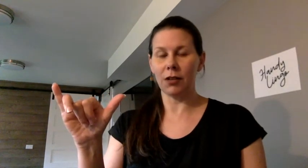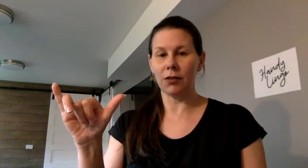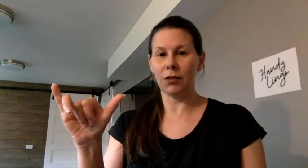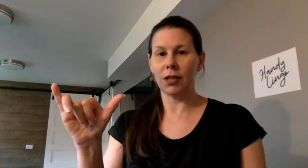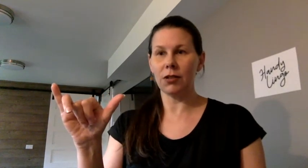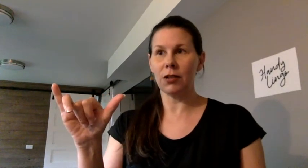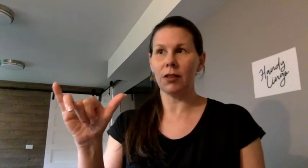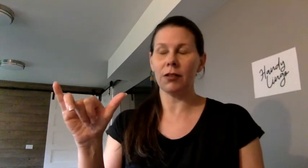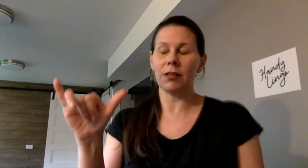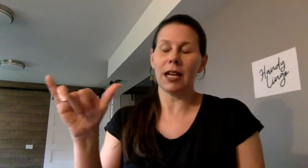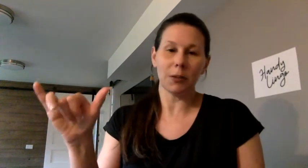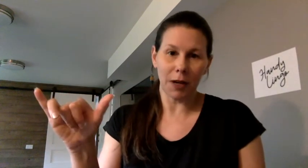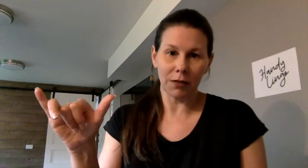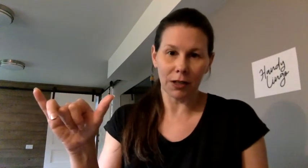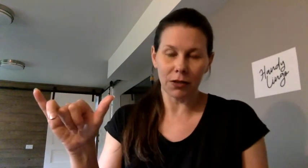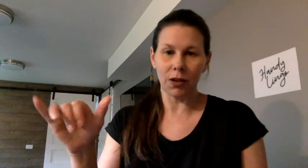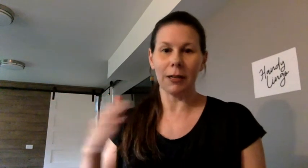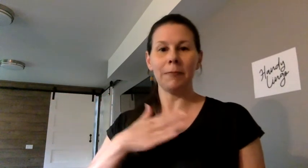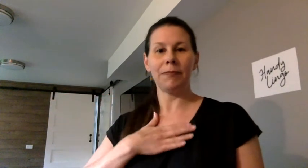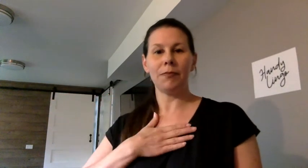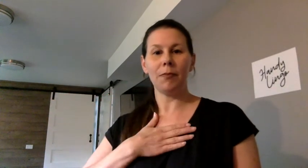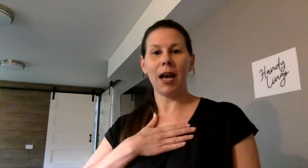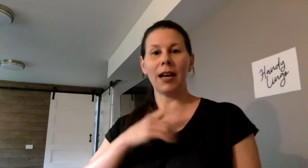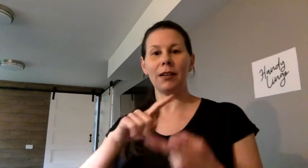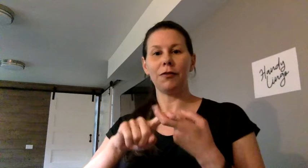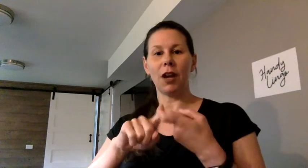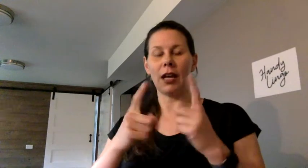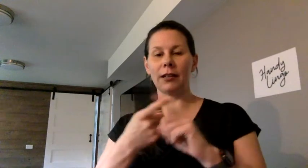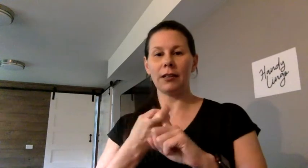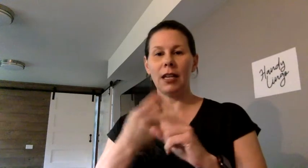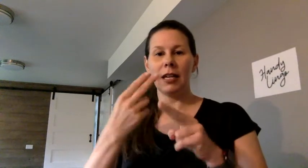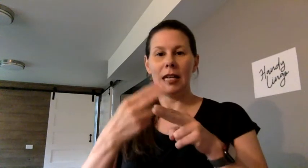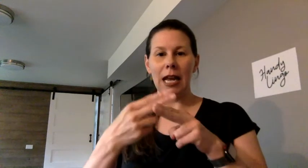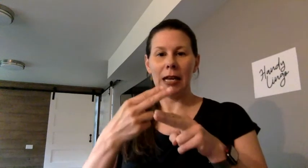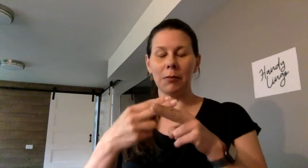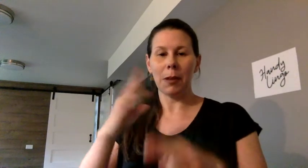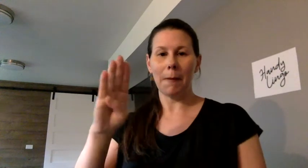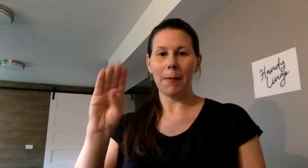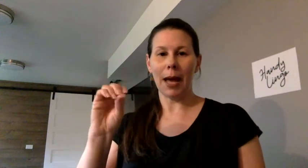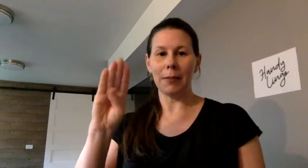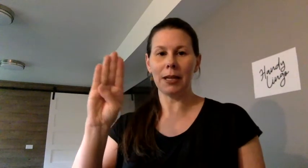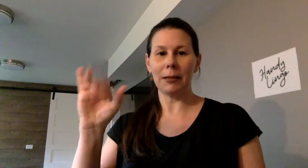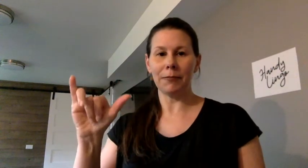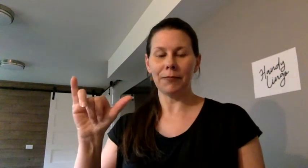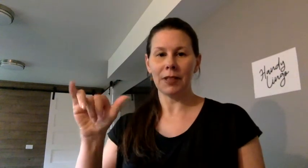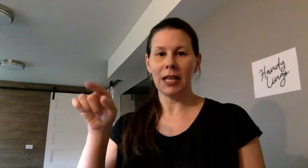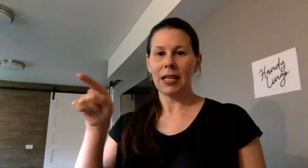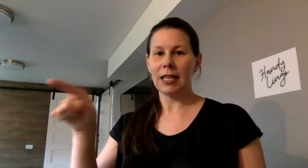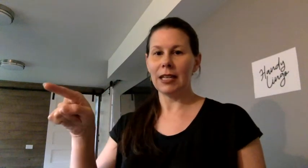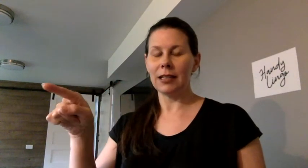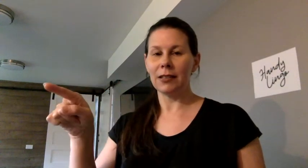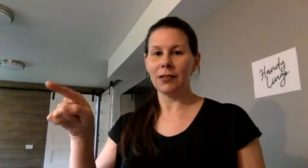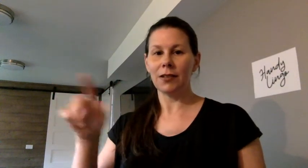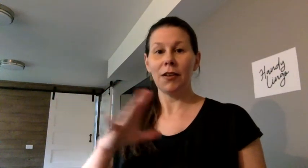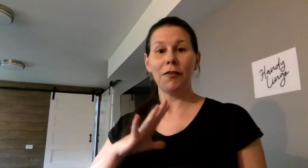So here's the next part of our story. My friend named Bobby. He's